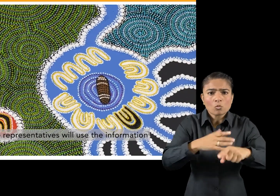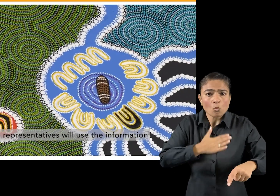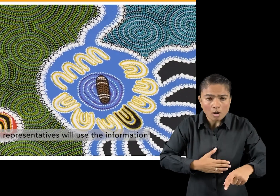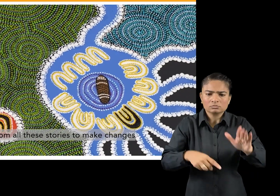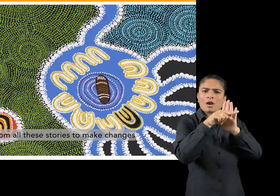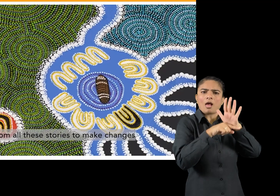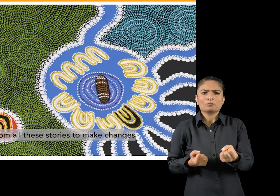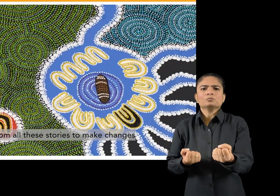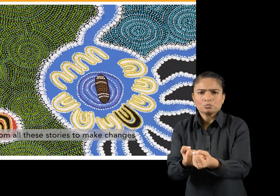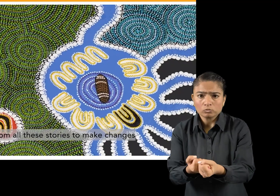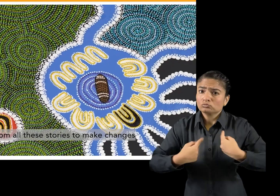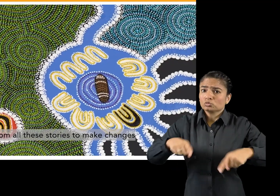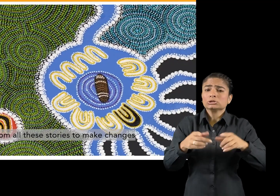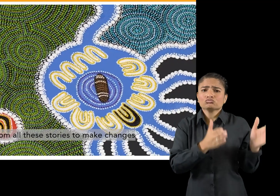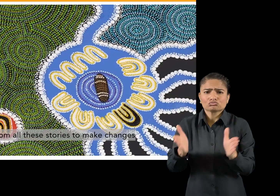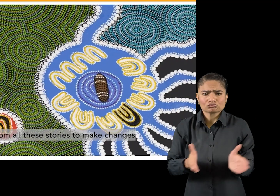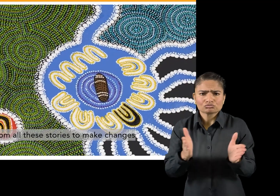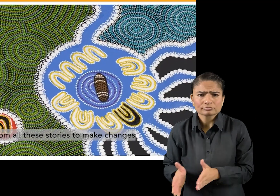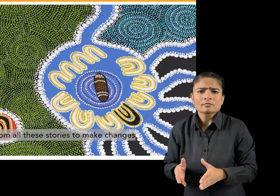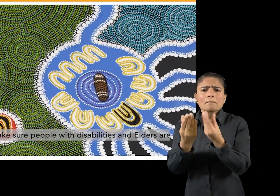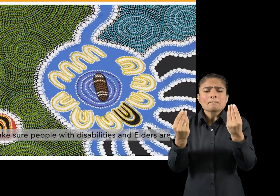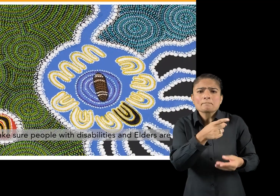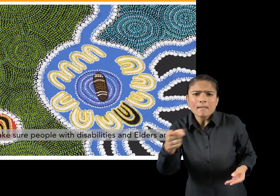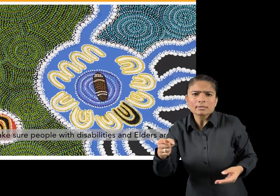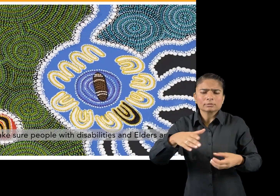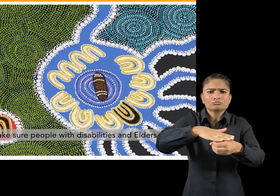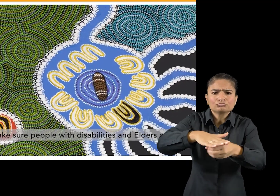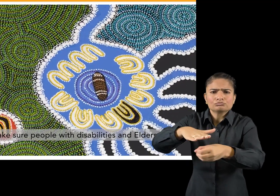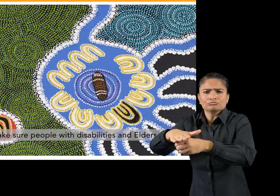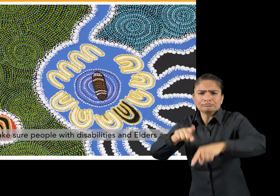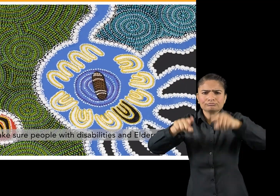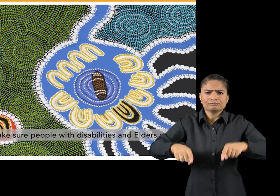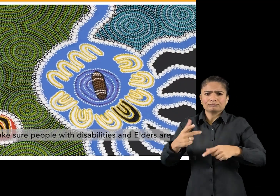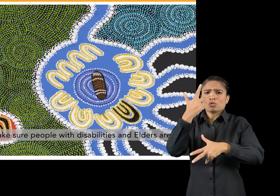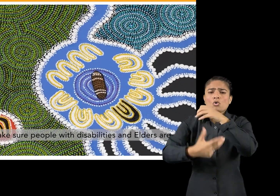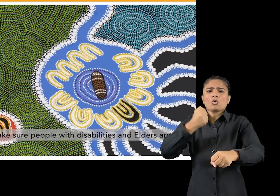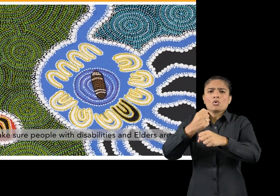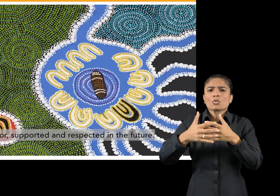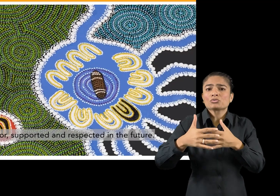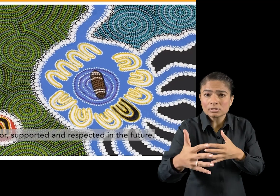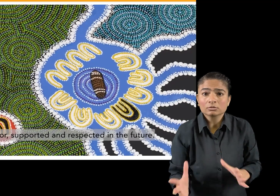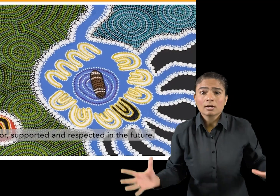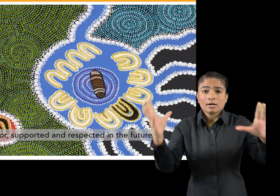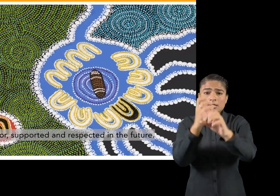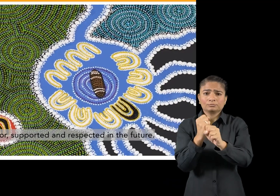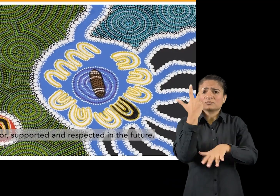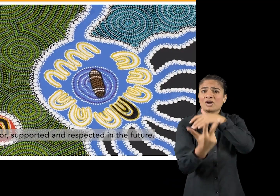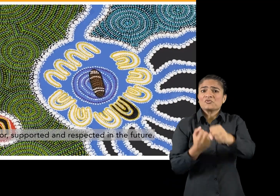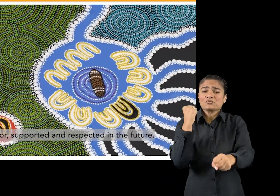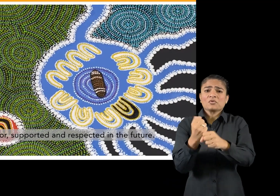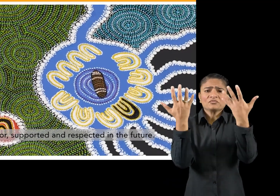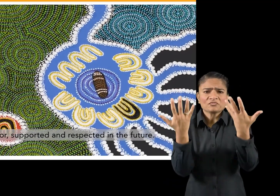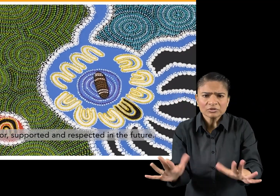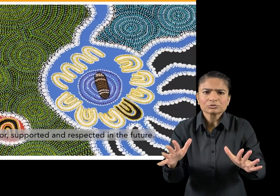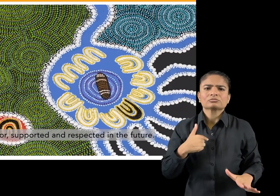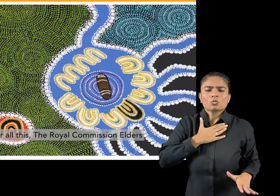use the information from all these stories to make changes to make sure people with disabilities and elders are cared for, supported and